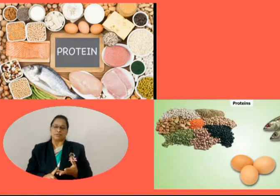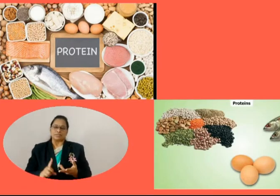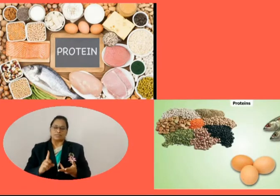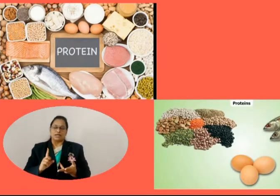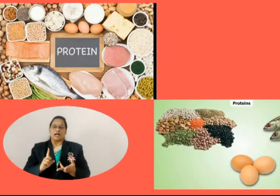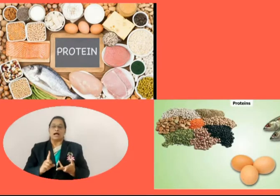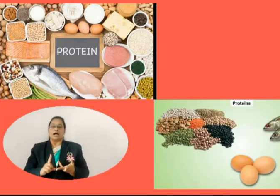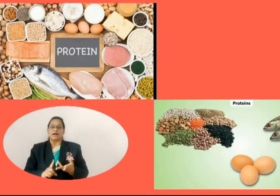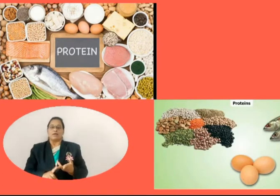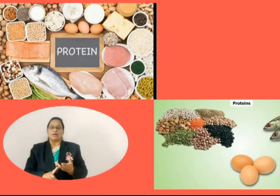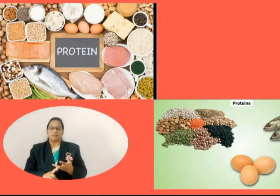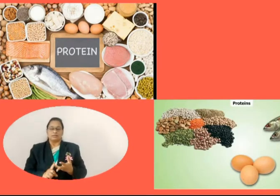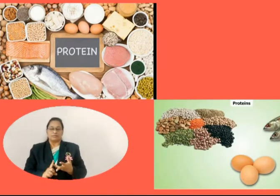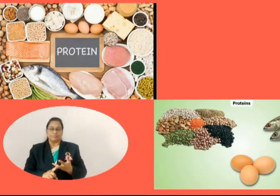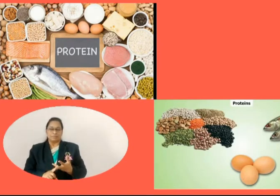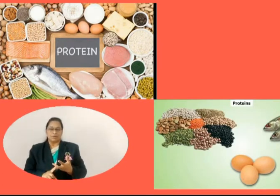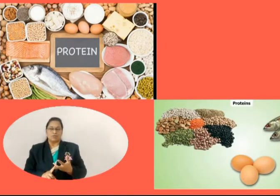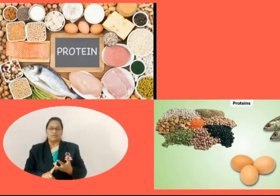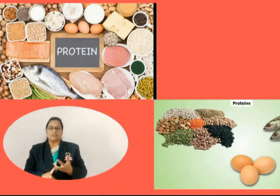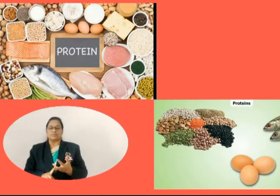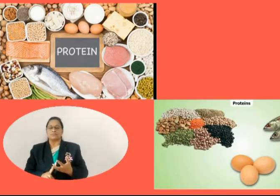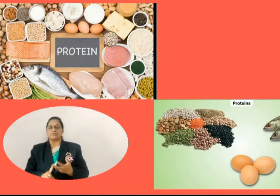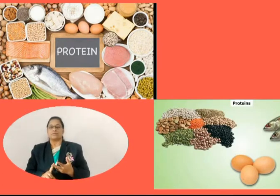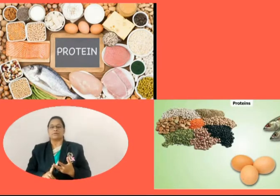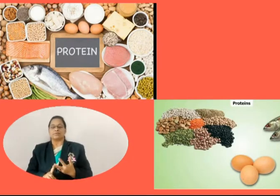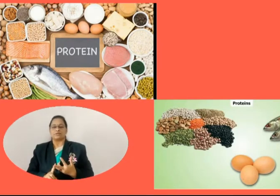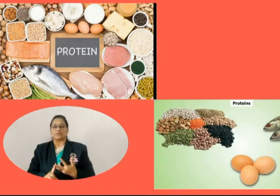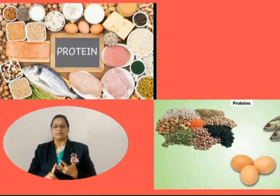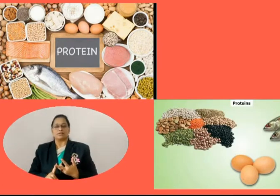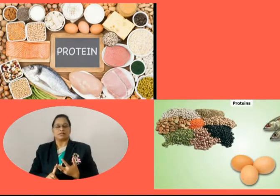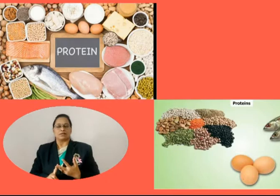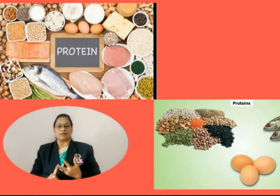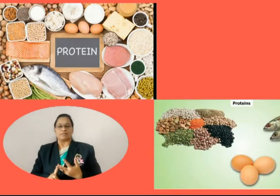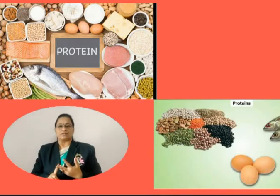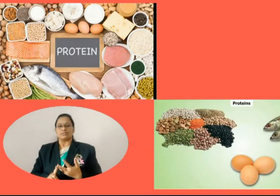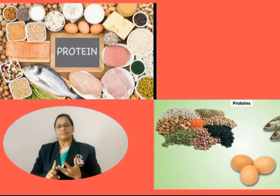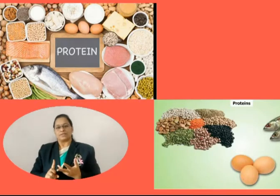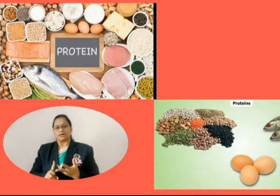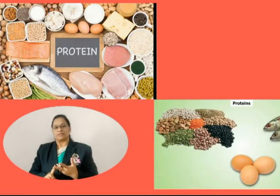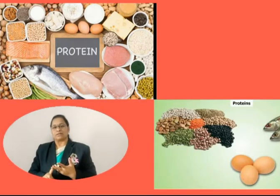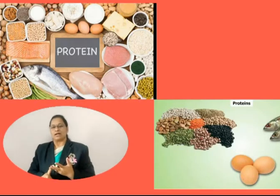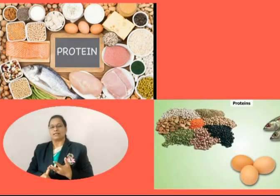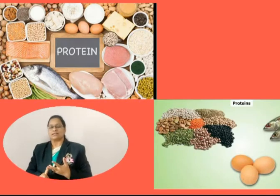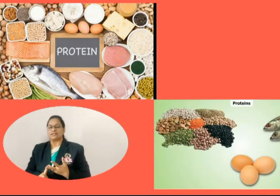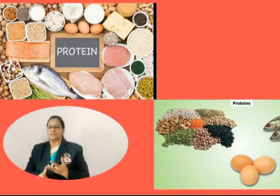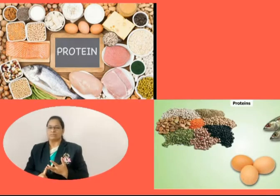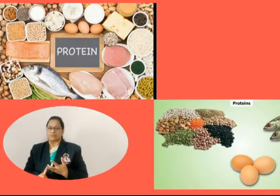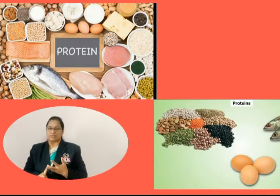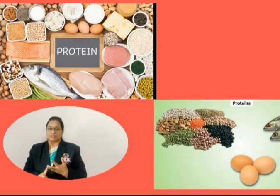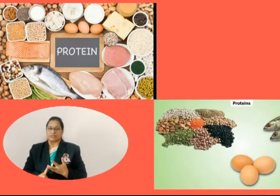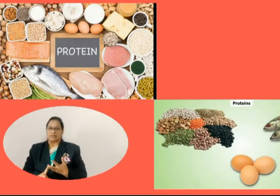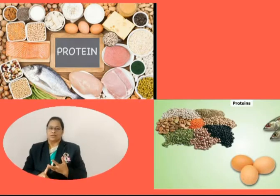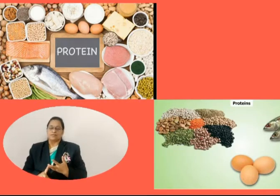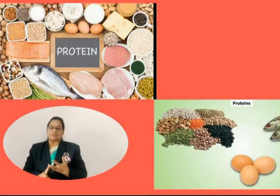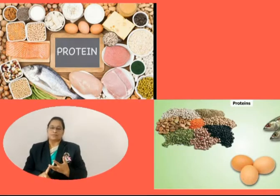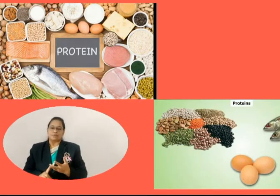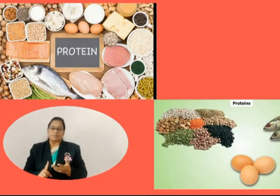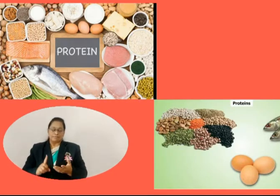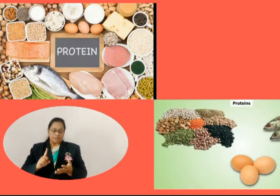proteins, and all the non-veg food, whatever you are eating, they give us, they are very highly rich in proteins. So